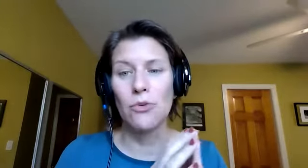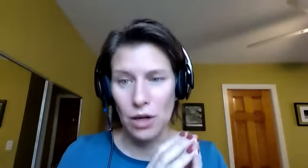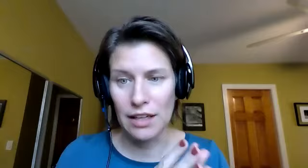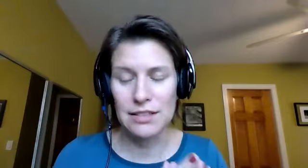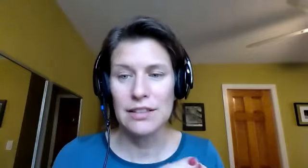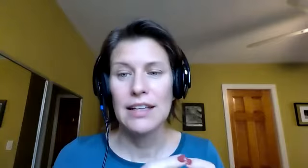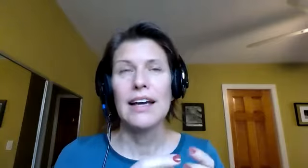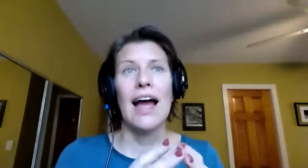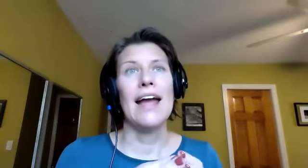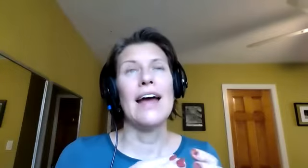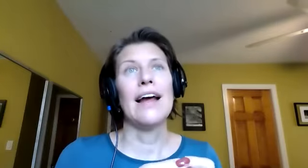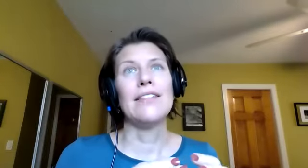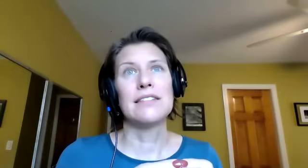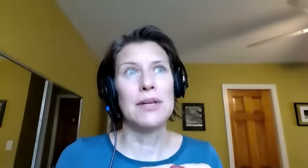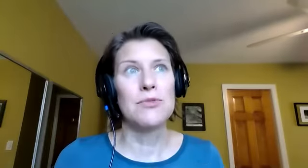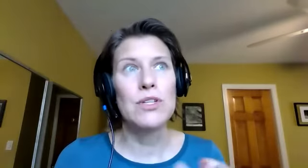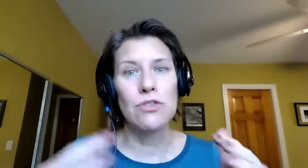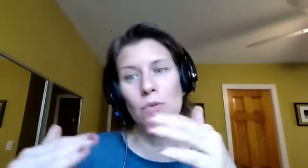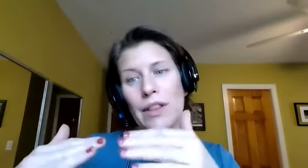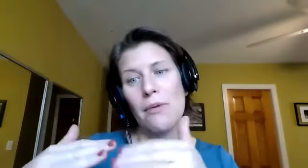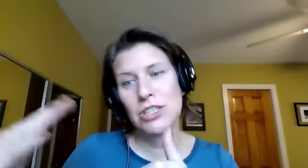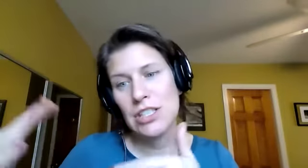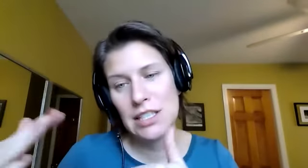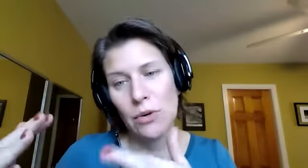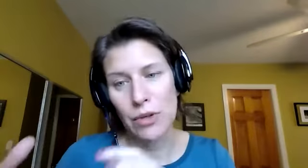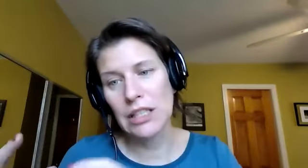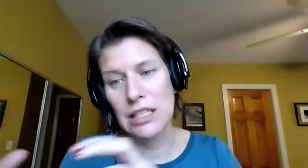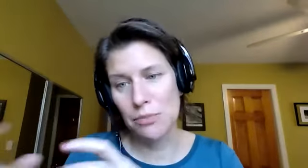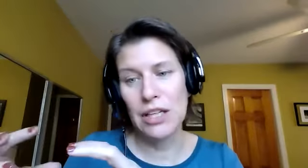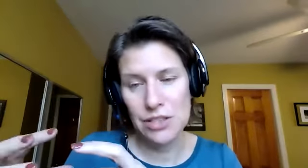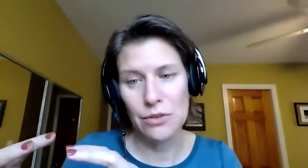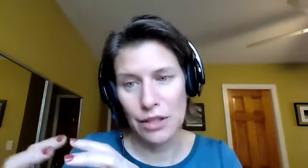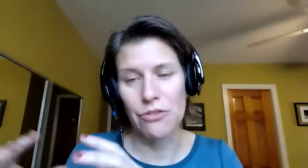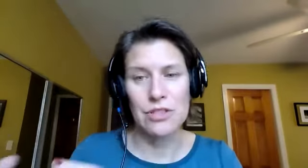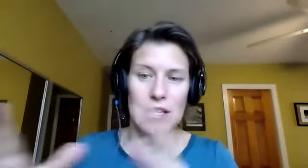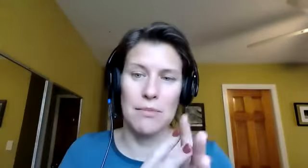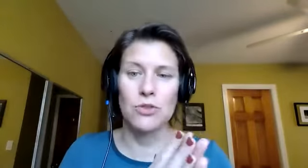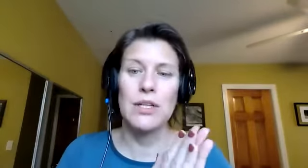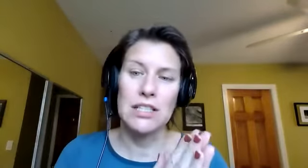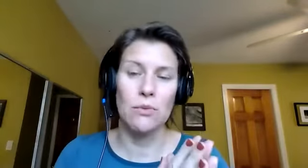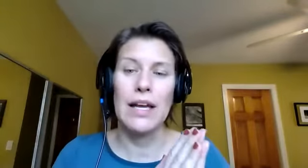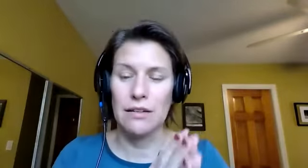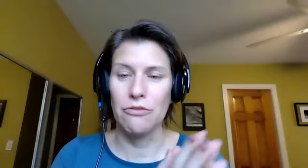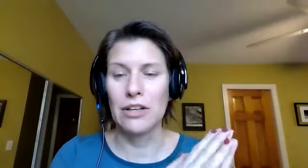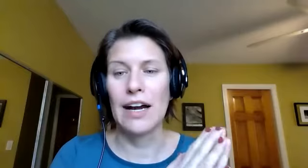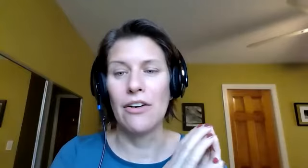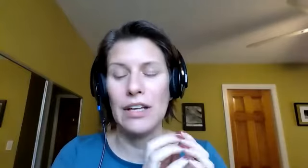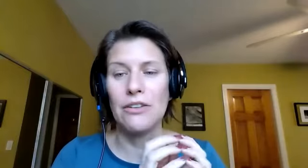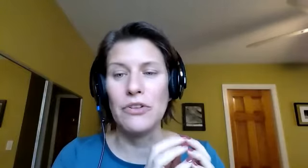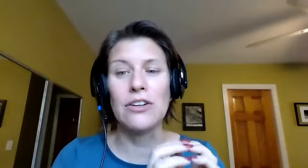want. And I think sometimes we struggle with how much detail we really need to put into it versus how much we need to wait and figure out in the field.